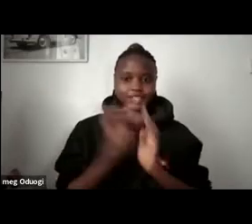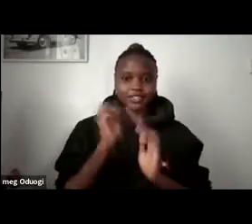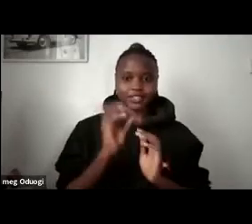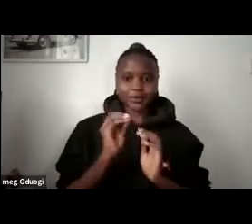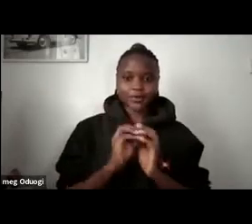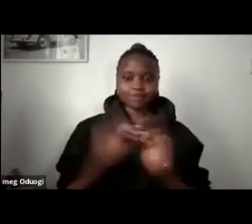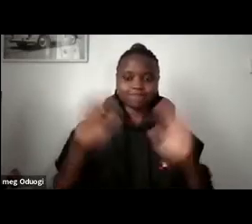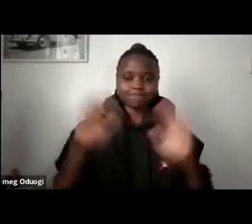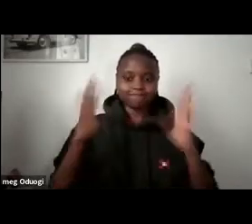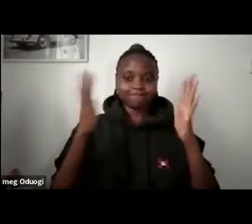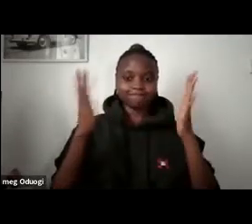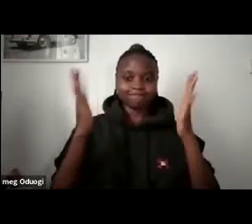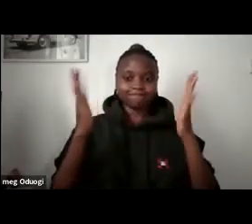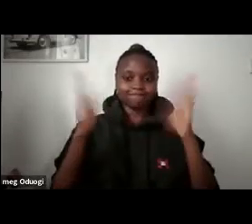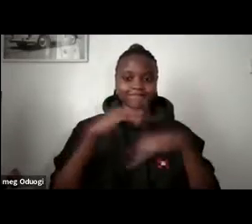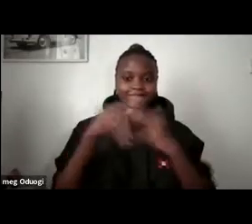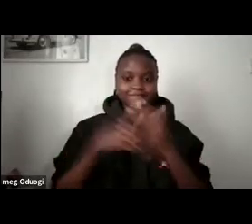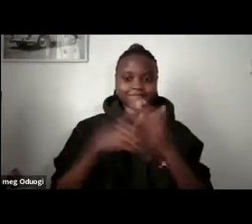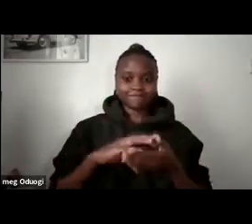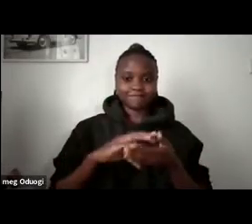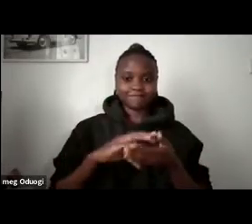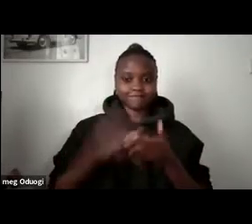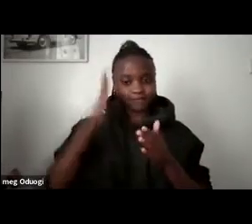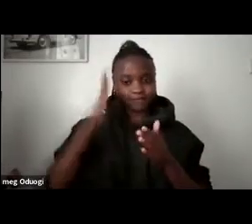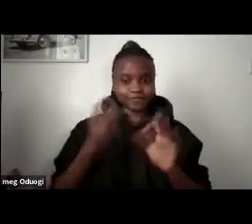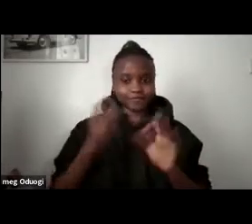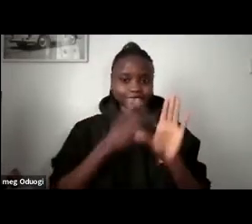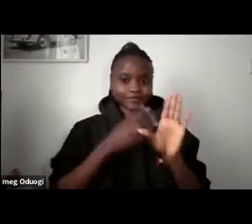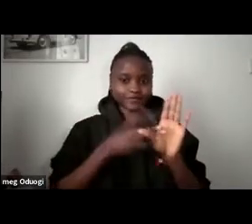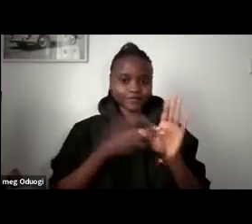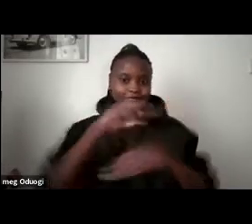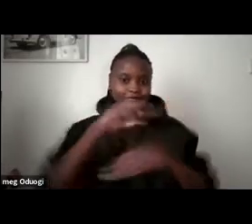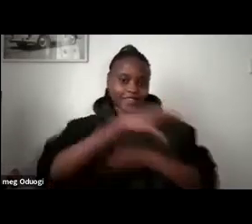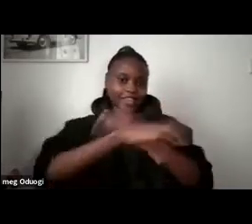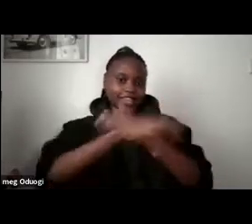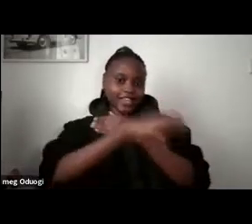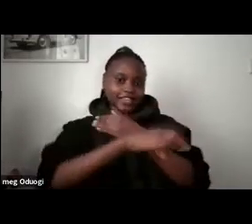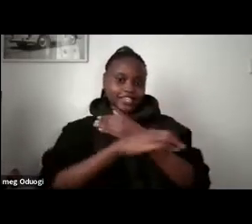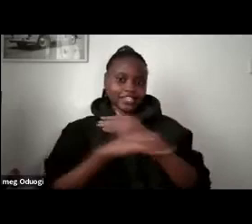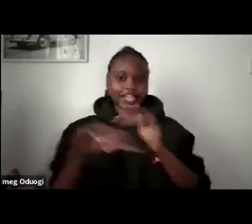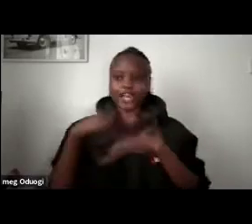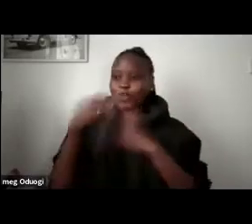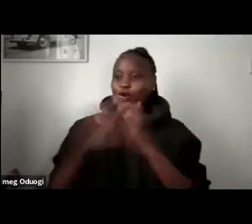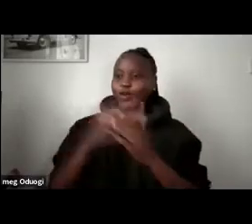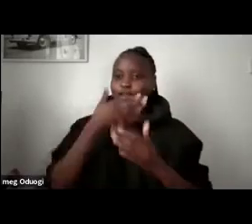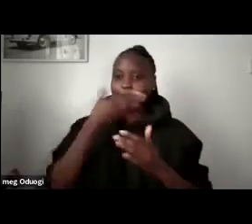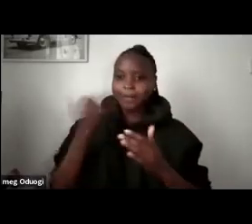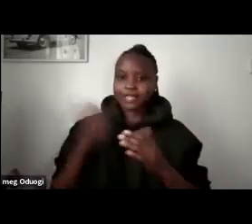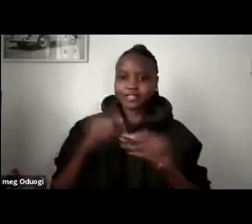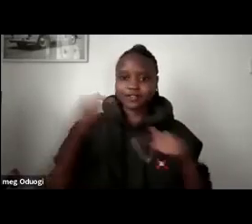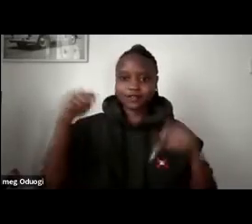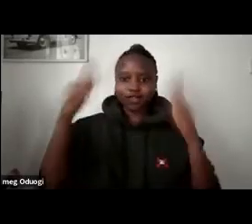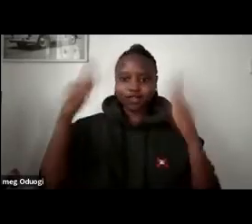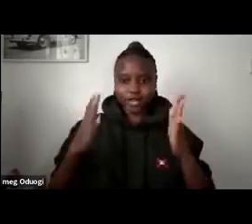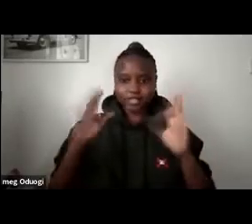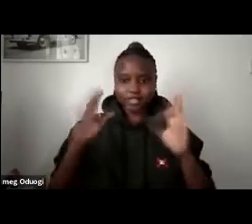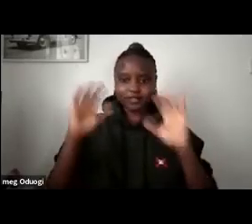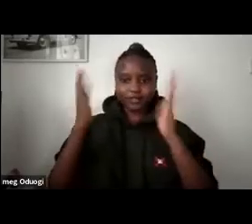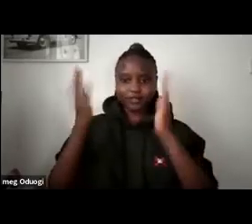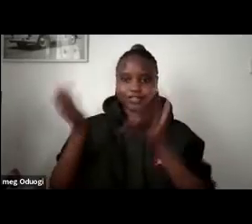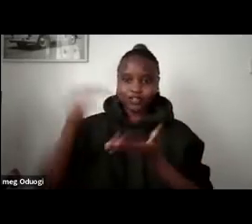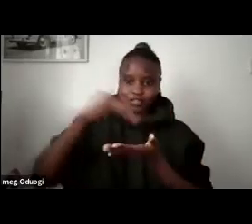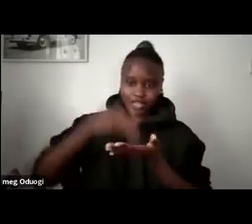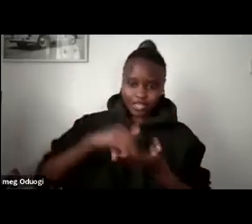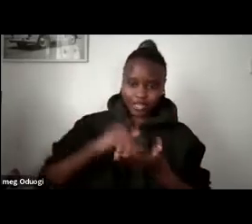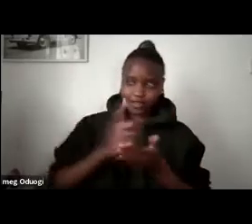congratulate all the learners who participated countrywide, and I wish you all the best. For the winners, congratulations, and for those who